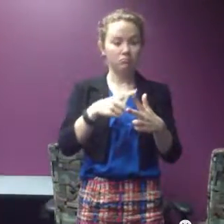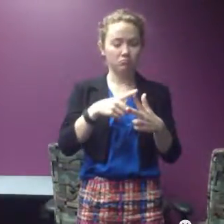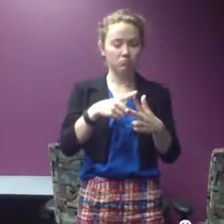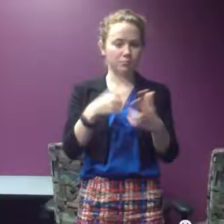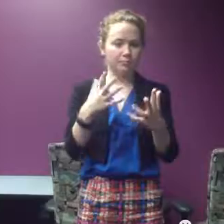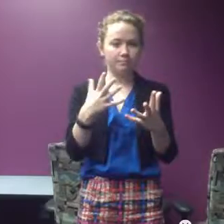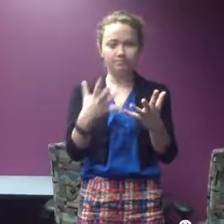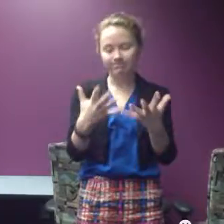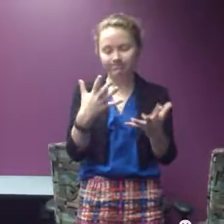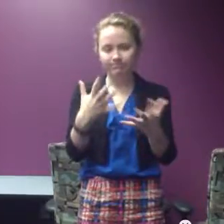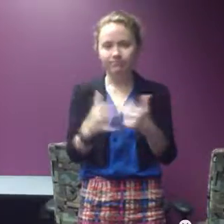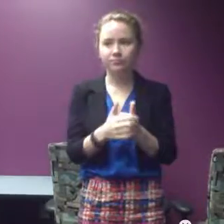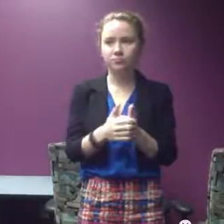So area